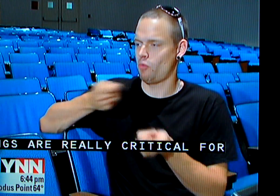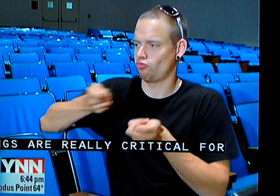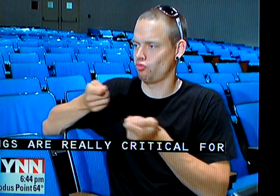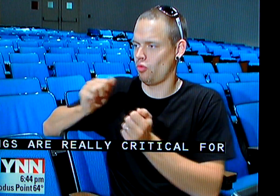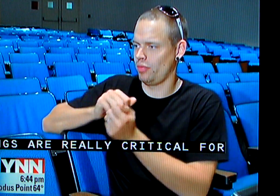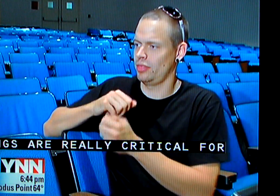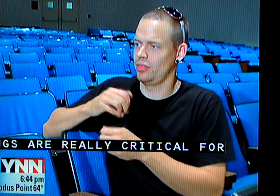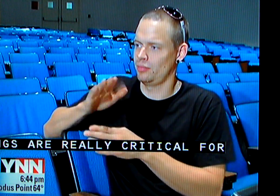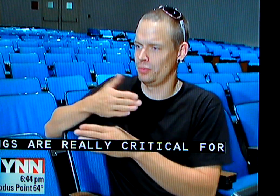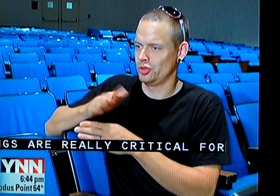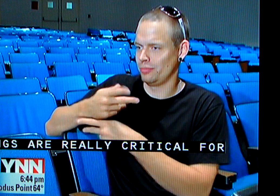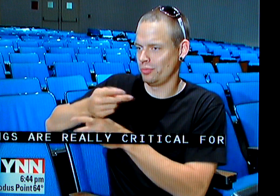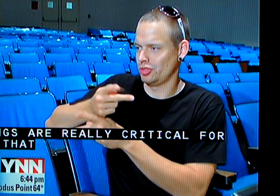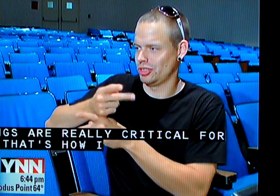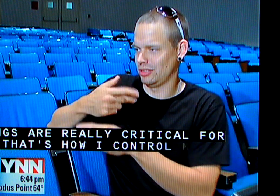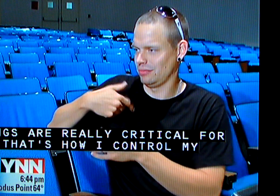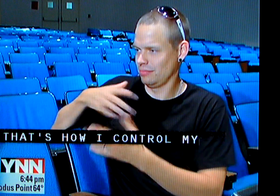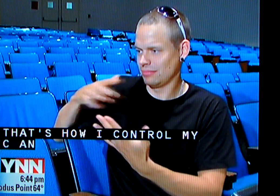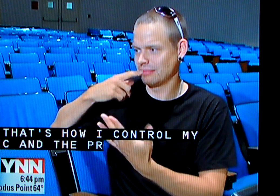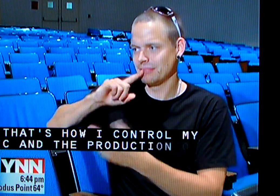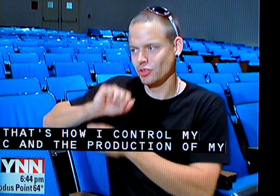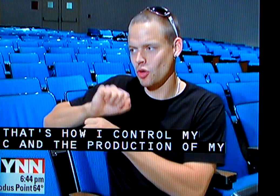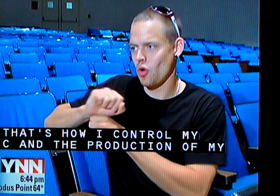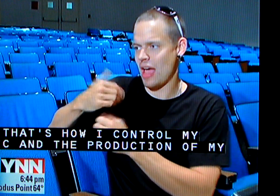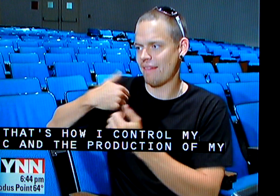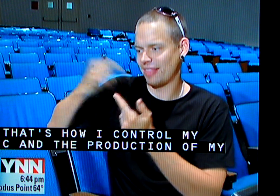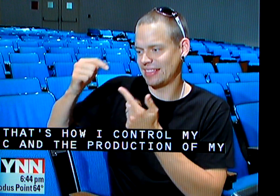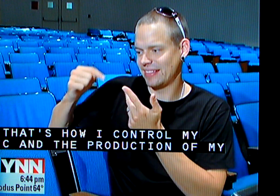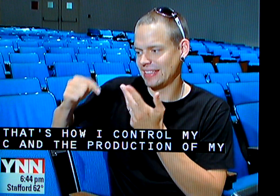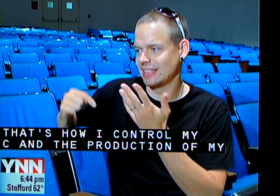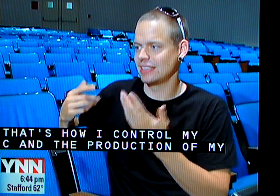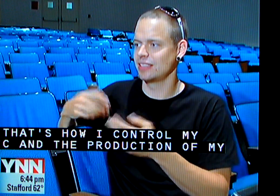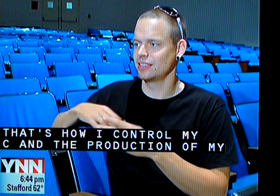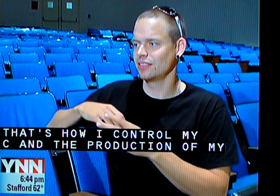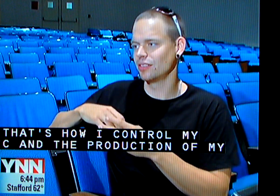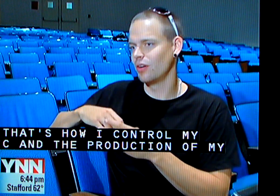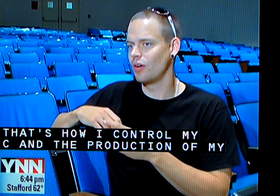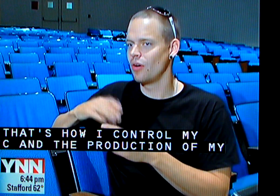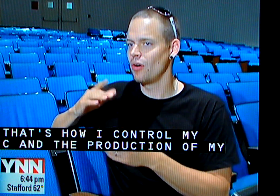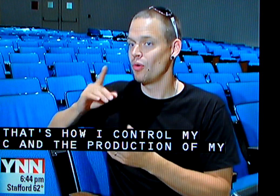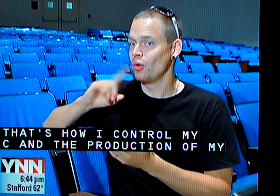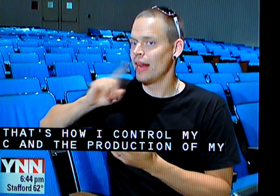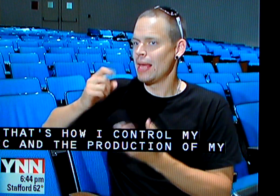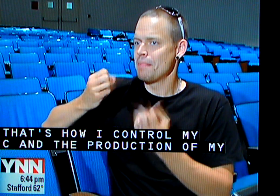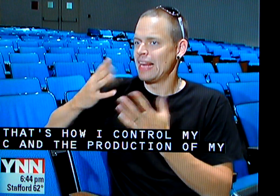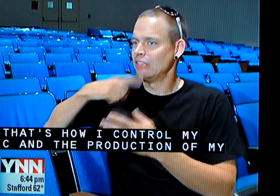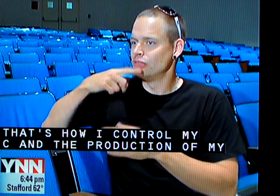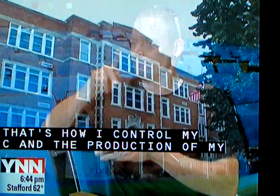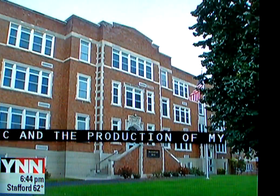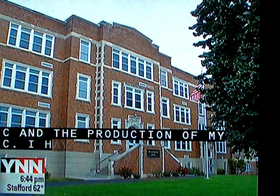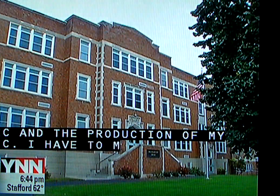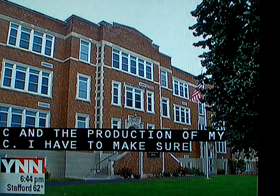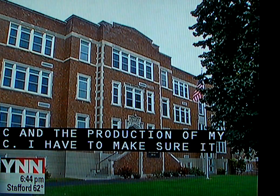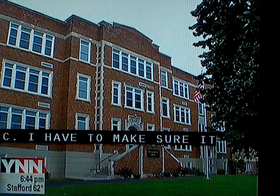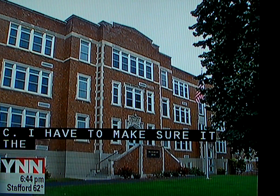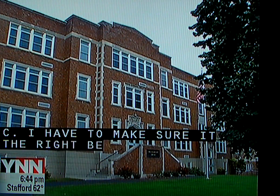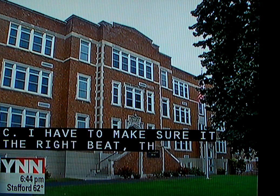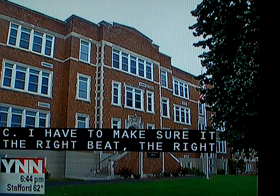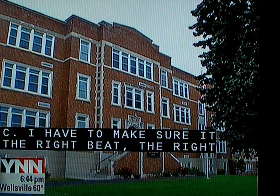That's how I control my music and the production of my music. I need to make sure that it has the right beat, the right rhythm. Before his visit to